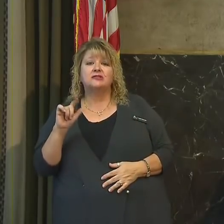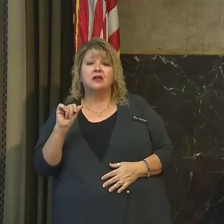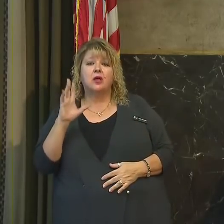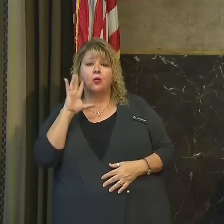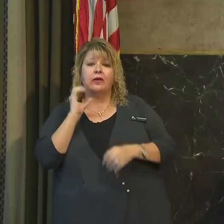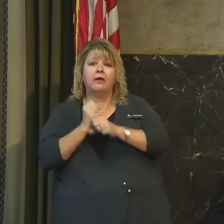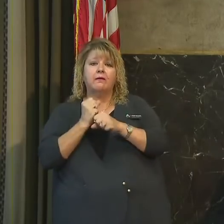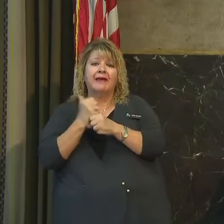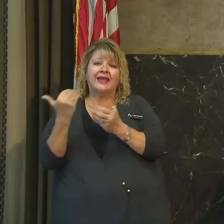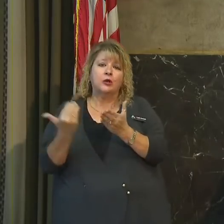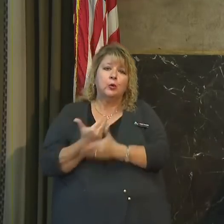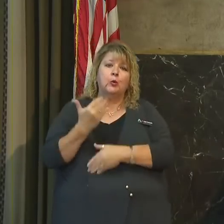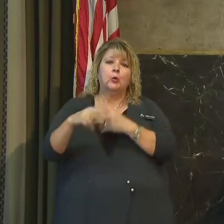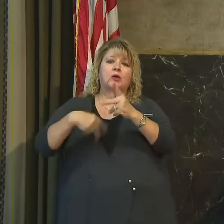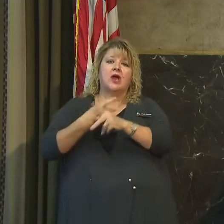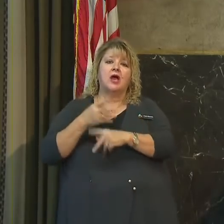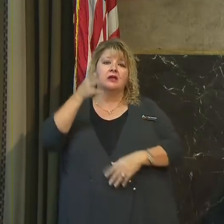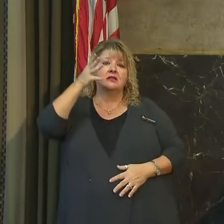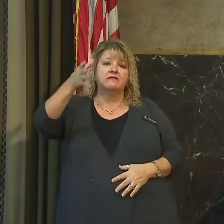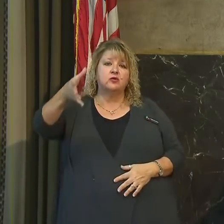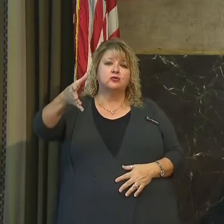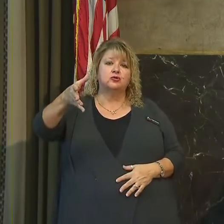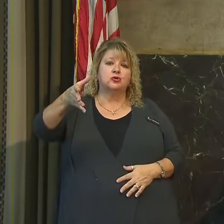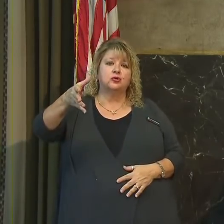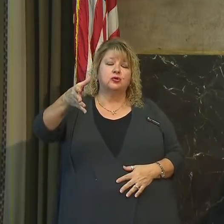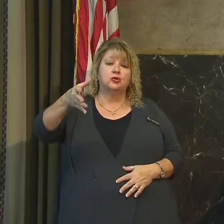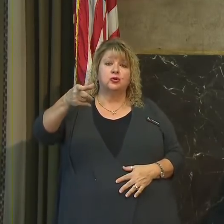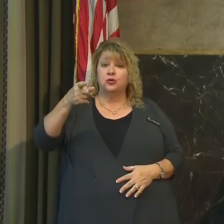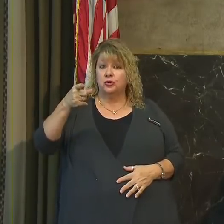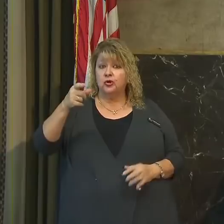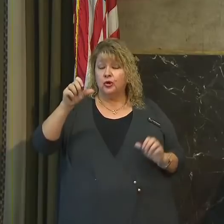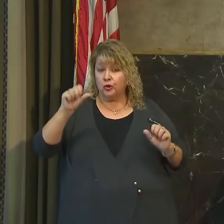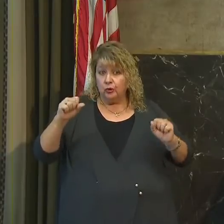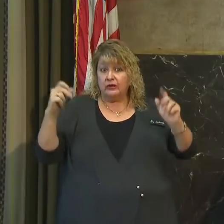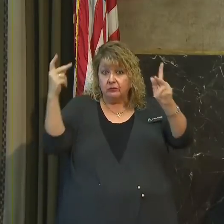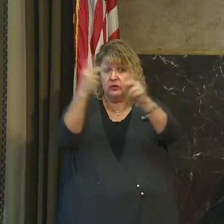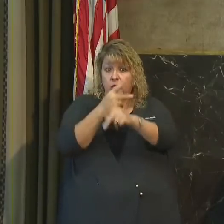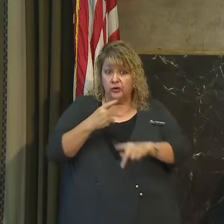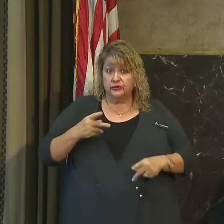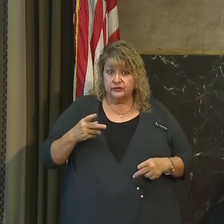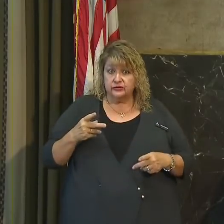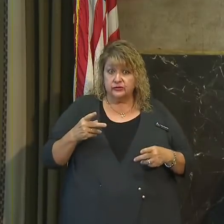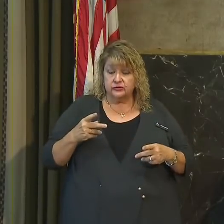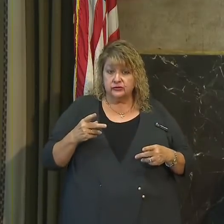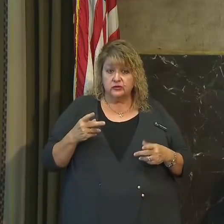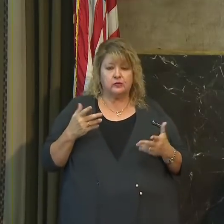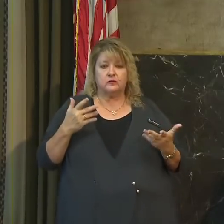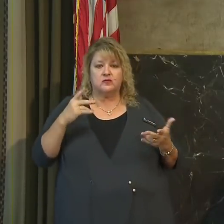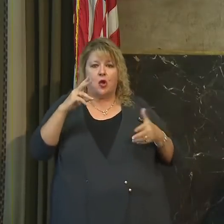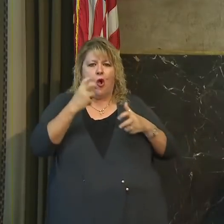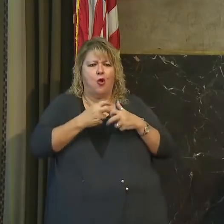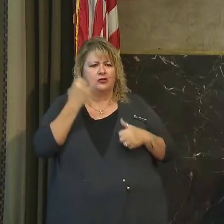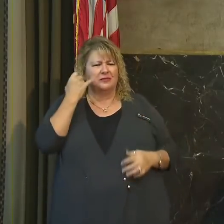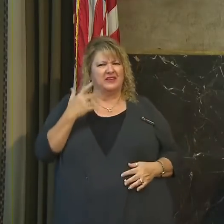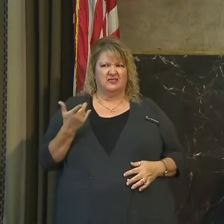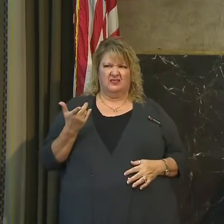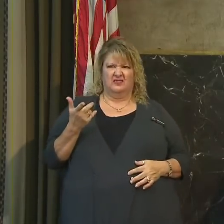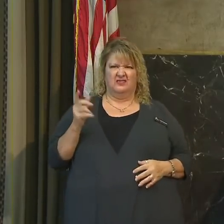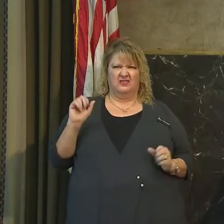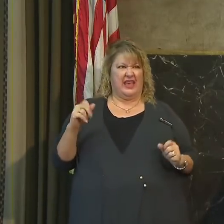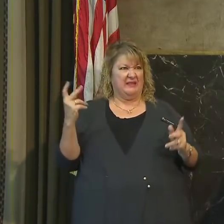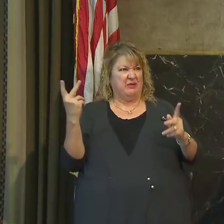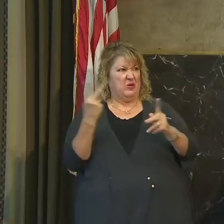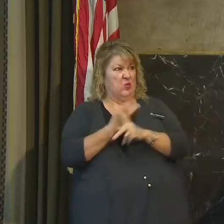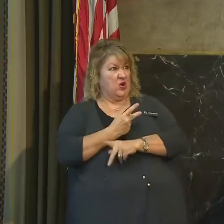another variant in the future that could actually be worse. It's hard to imagine being